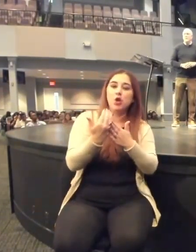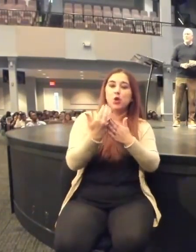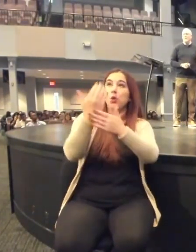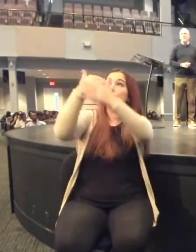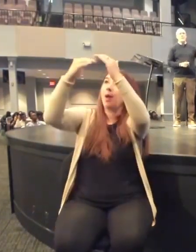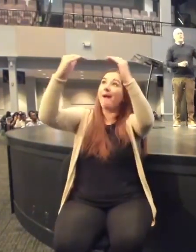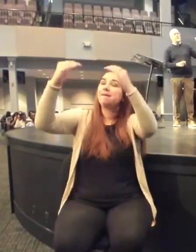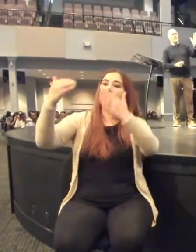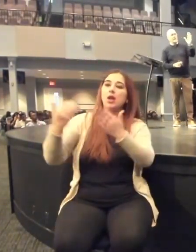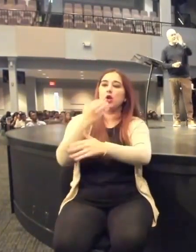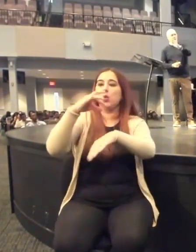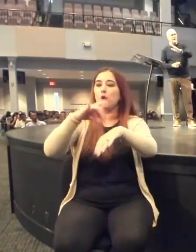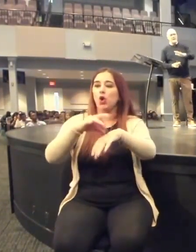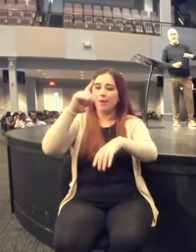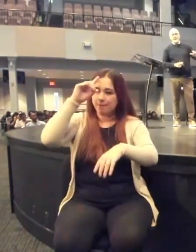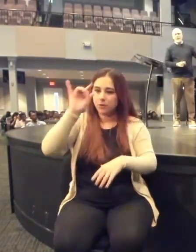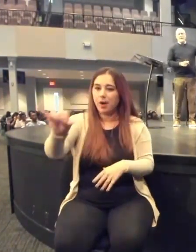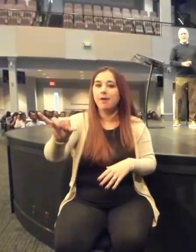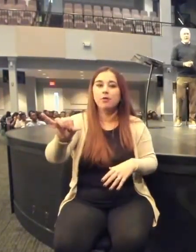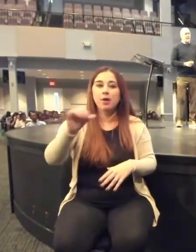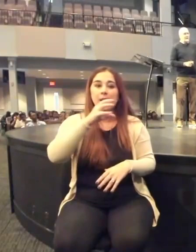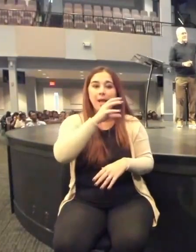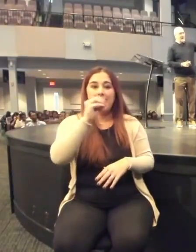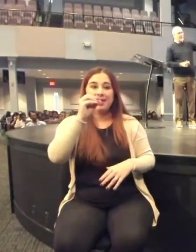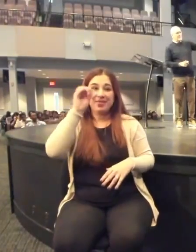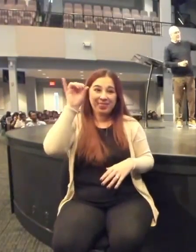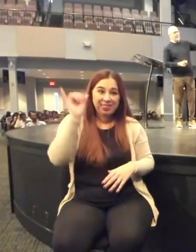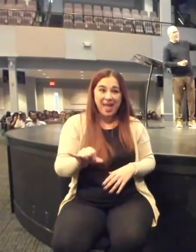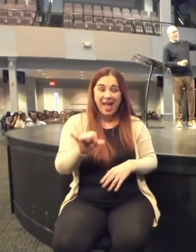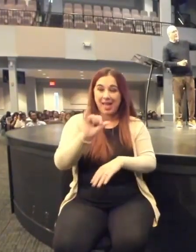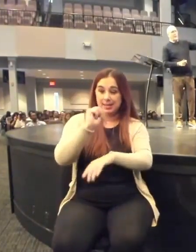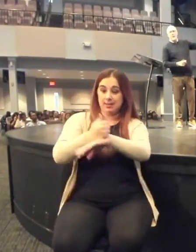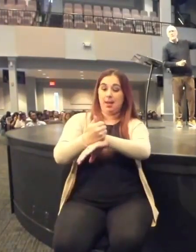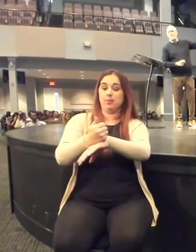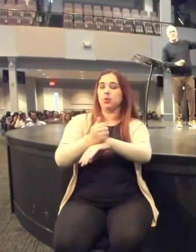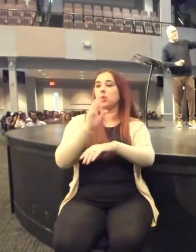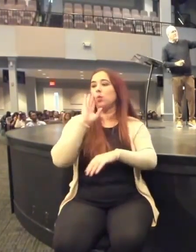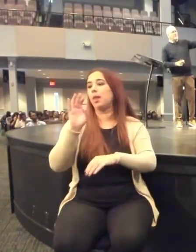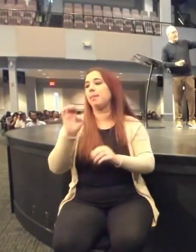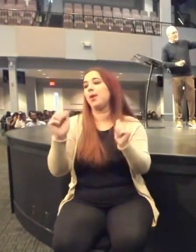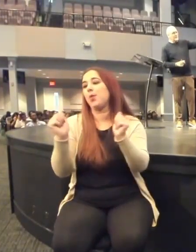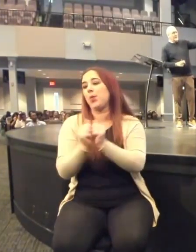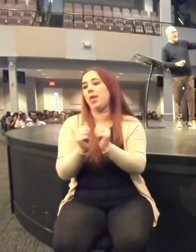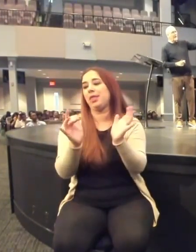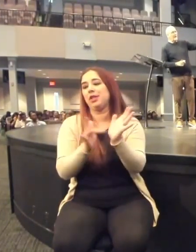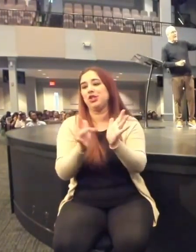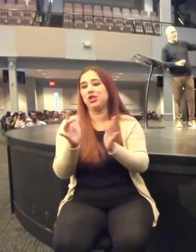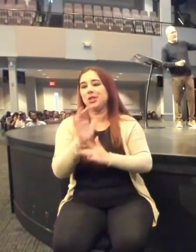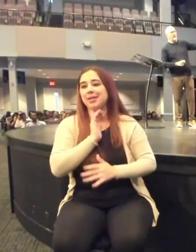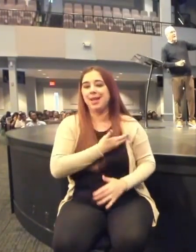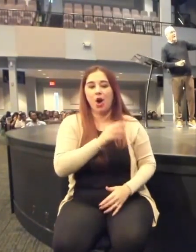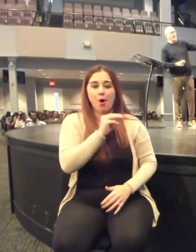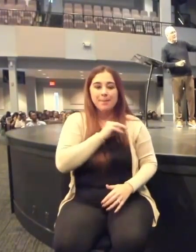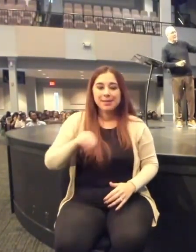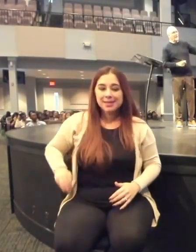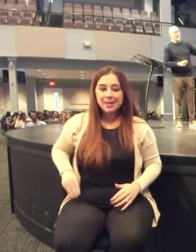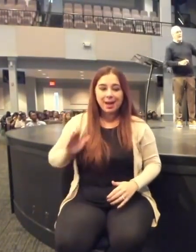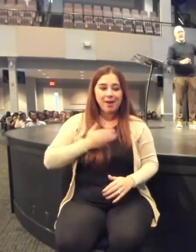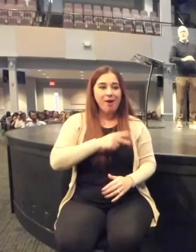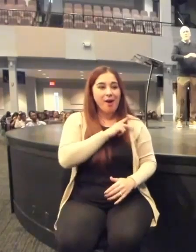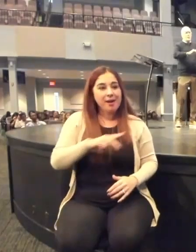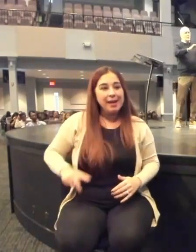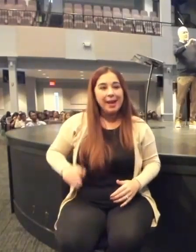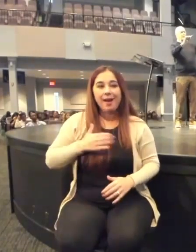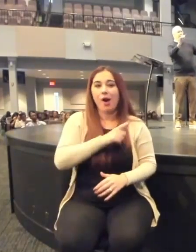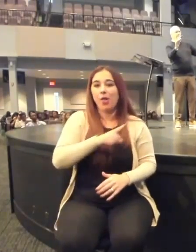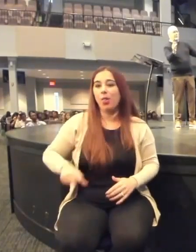and a new earth for eternity. And that establishment will be with Jesus, our Messiah, our King, our Lord.